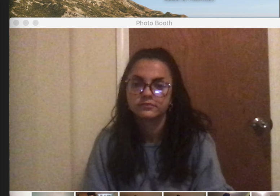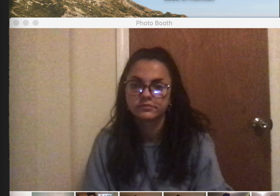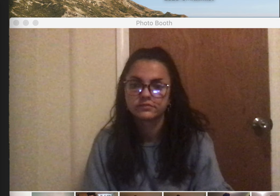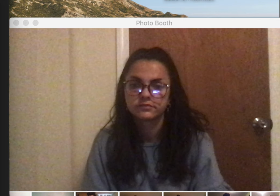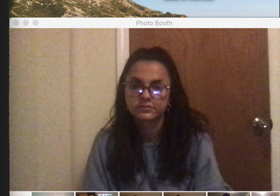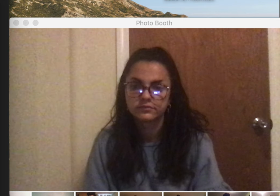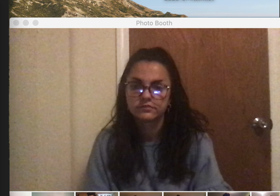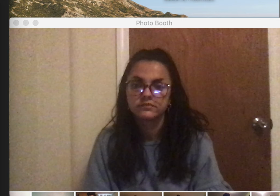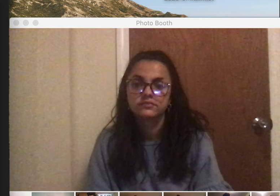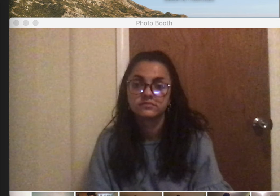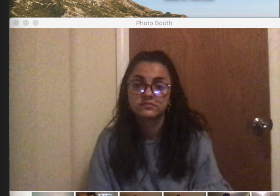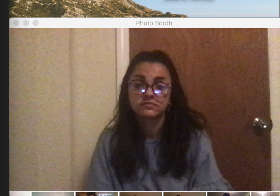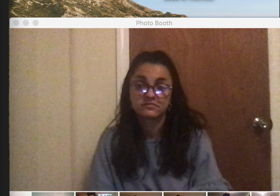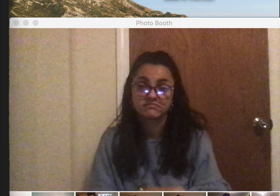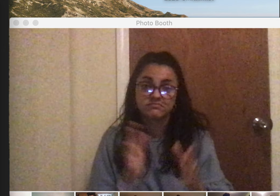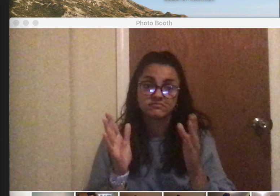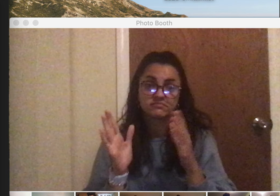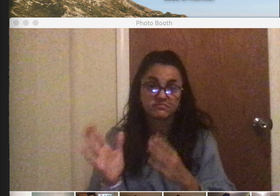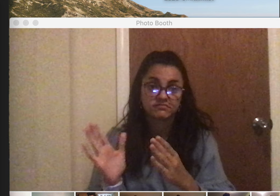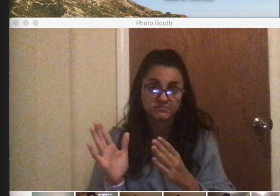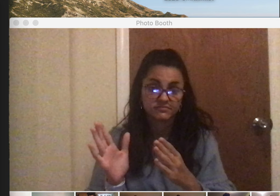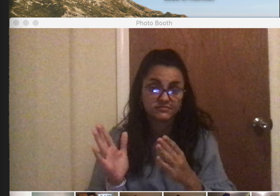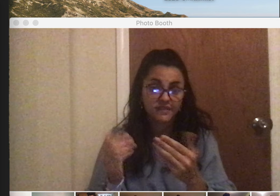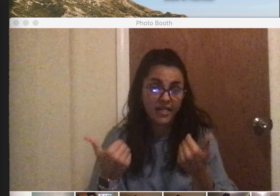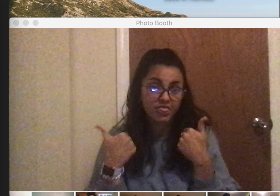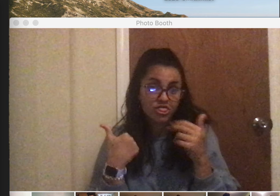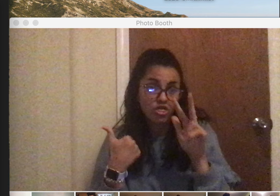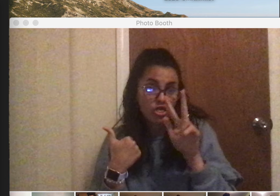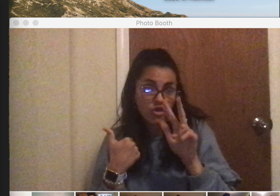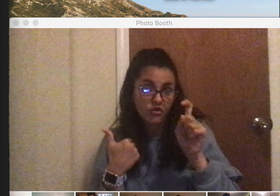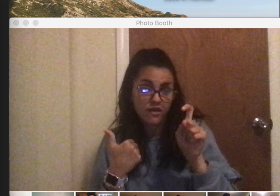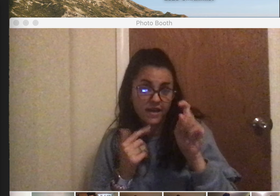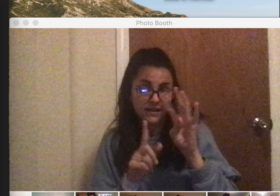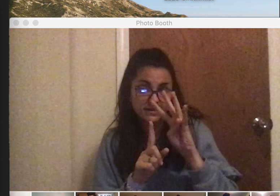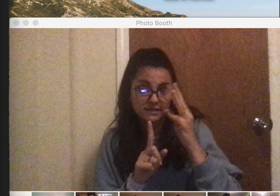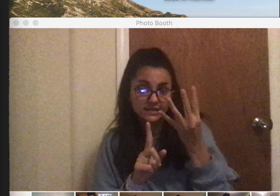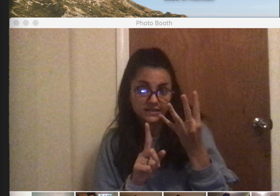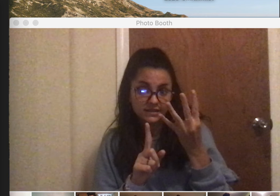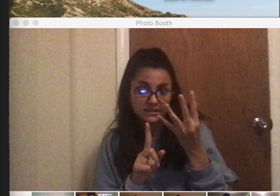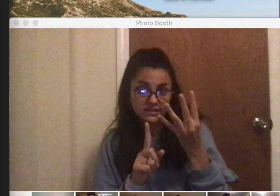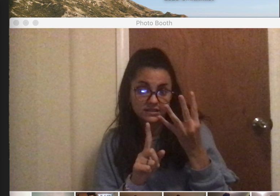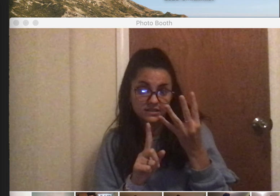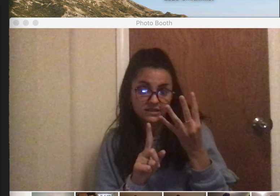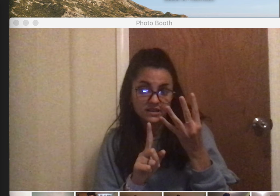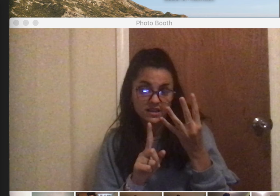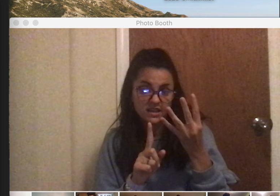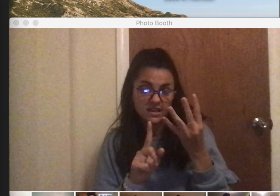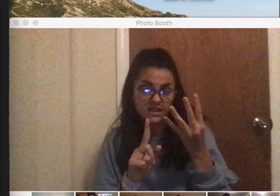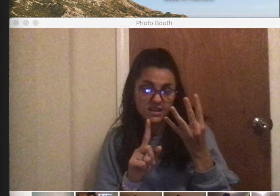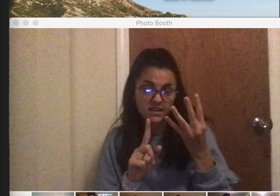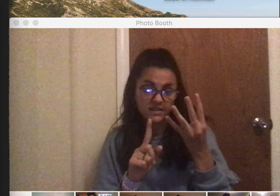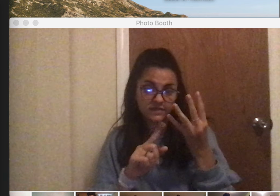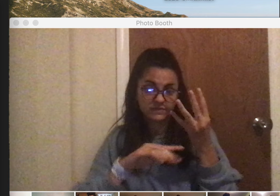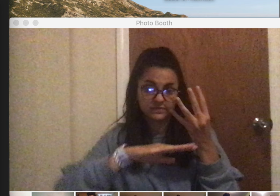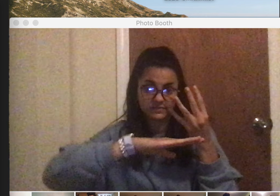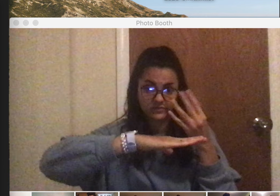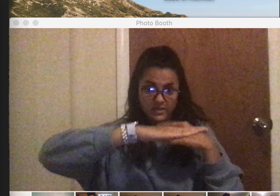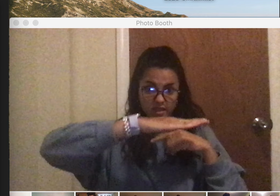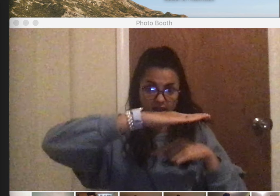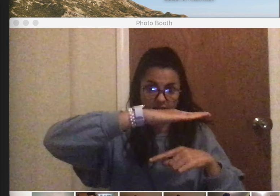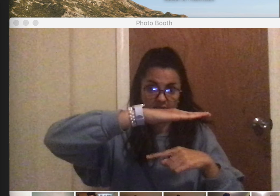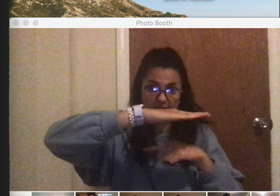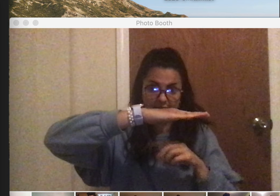3x to the fourth over negative 6x to the negative second.